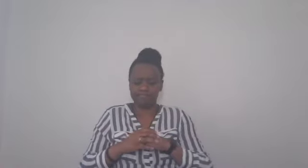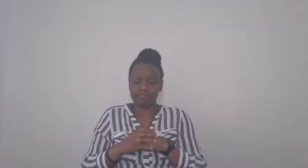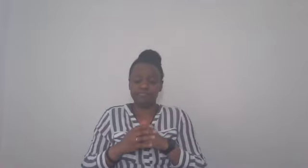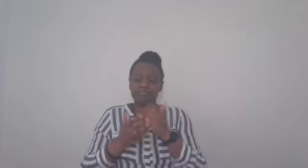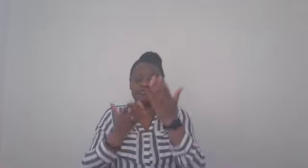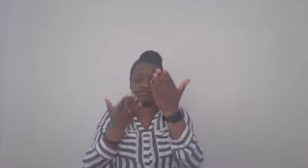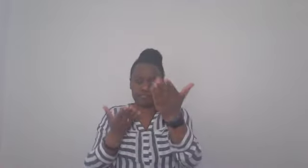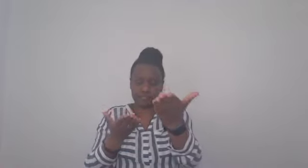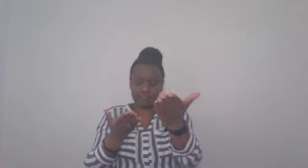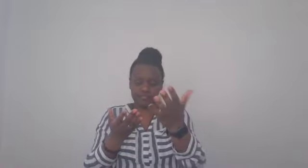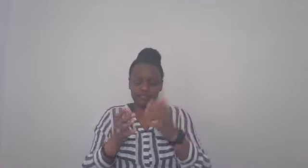forth.